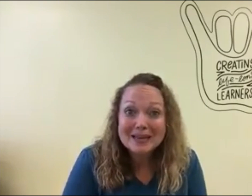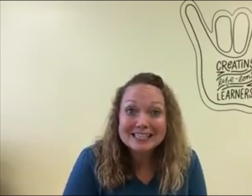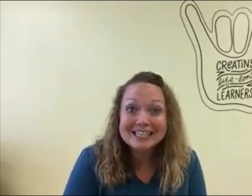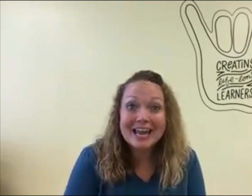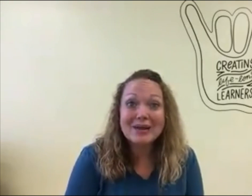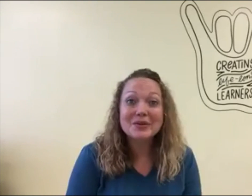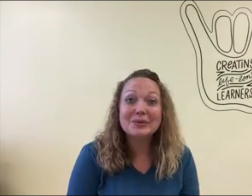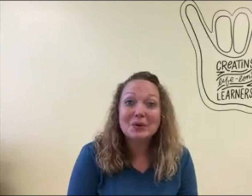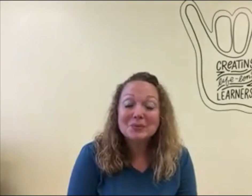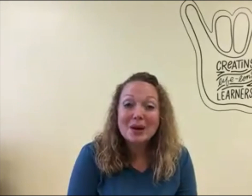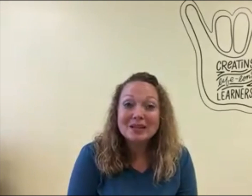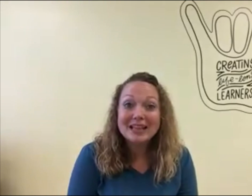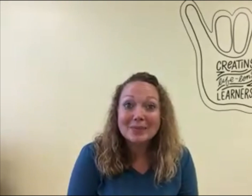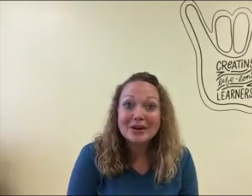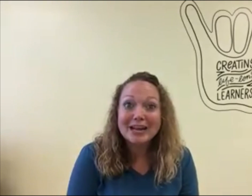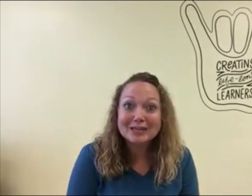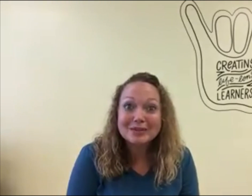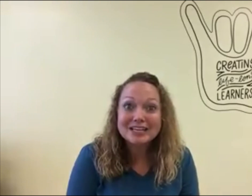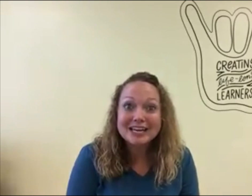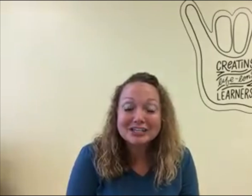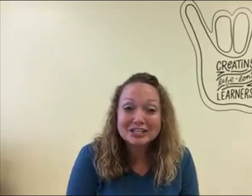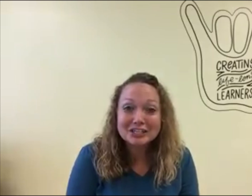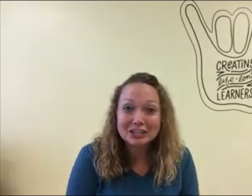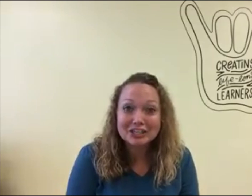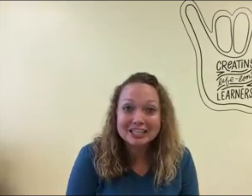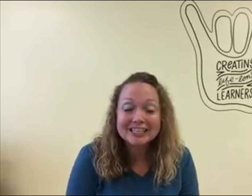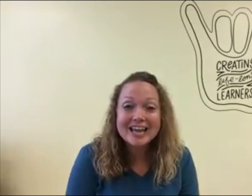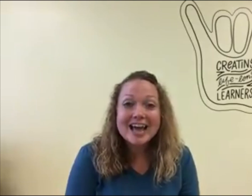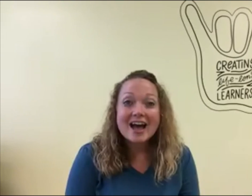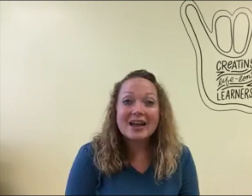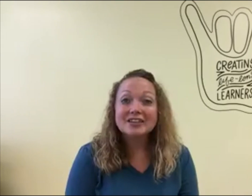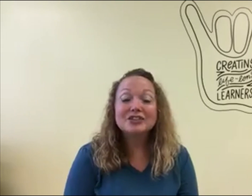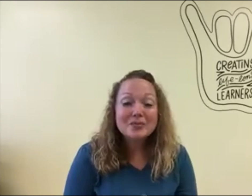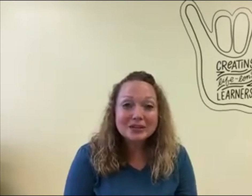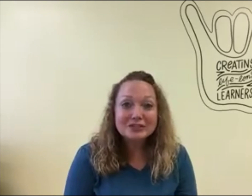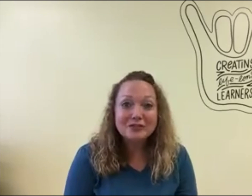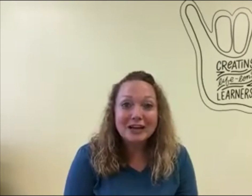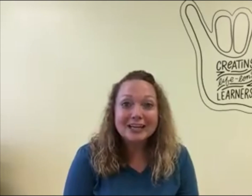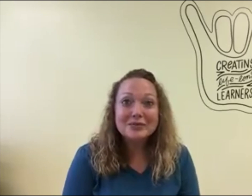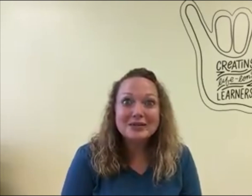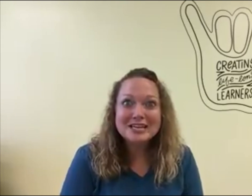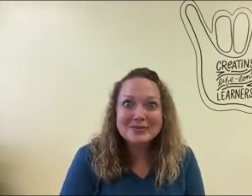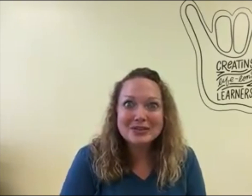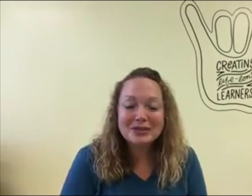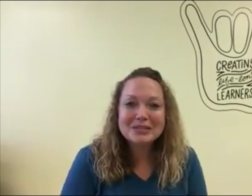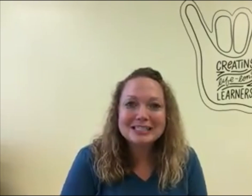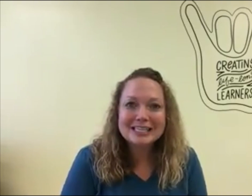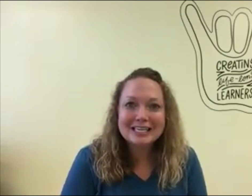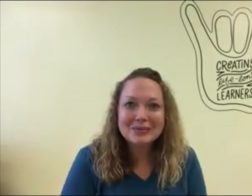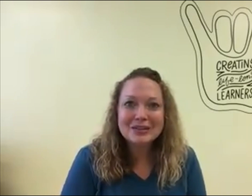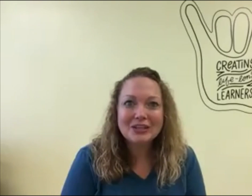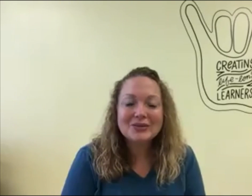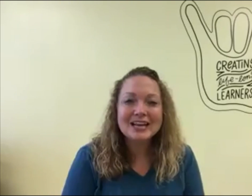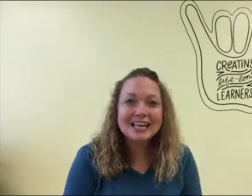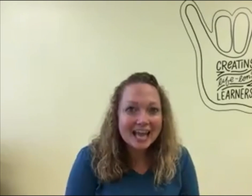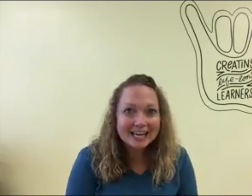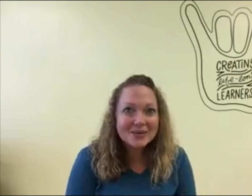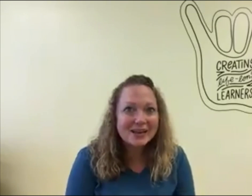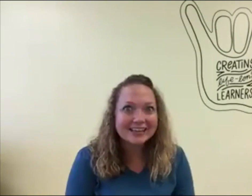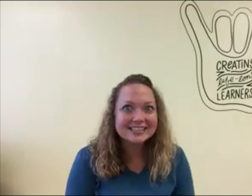Morton Public Library and Communication Junction. I had so much fun reading with you and singing with you, and I cannot wait to see you again. So